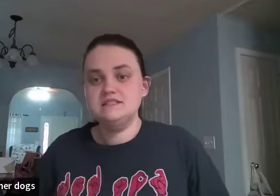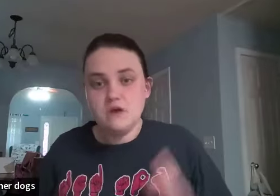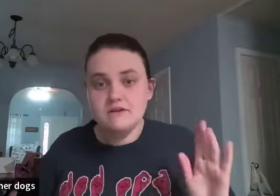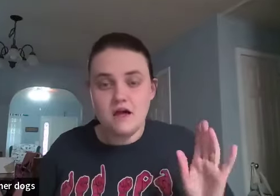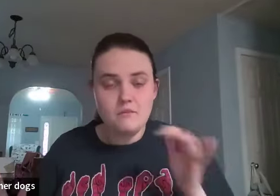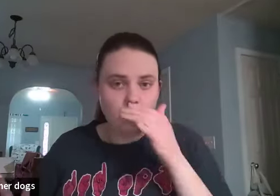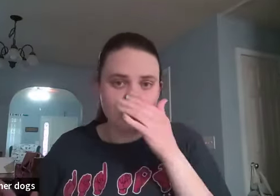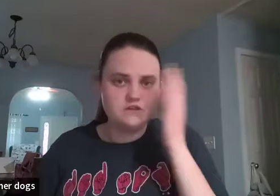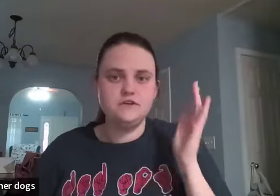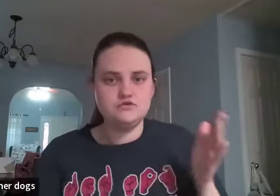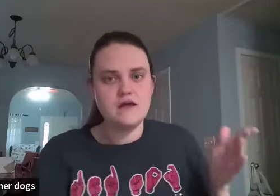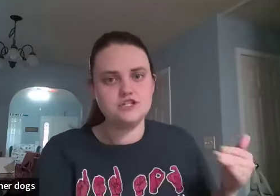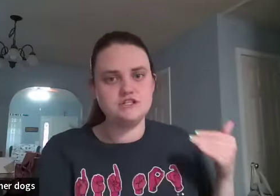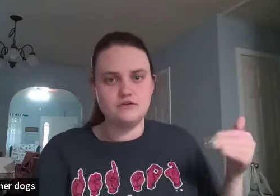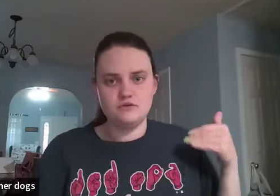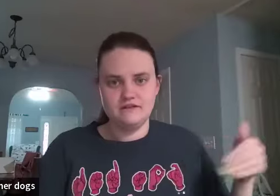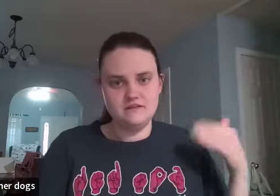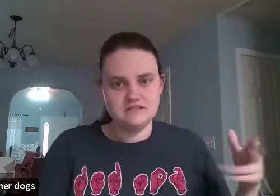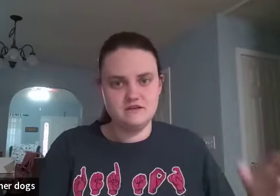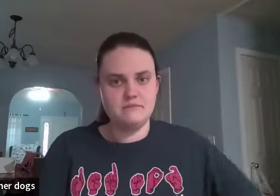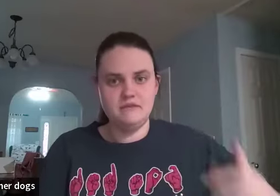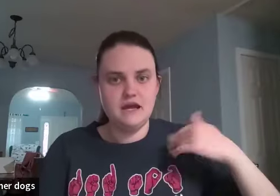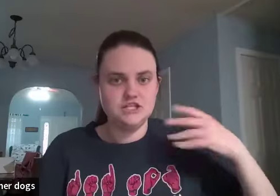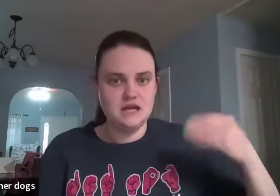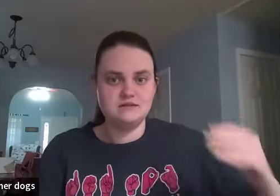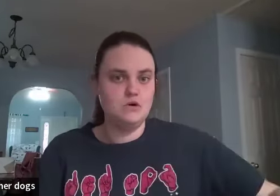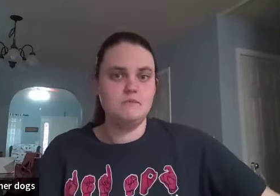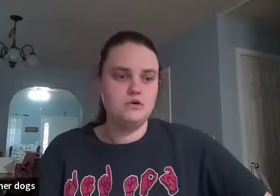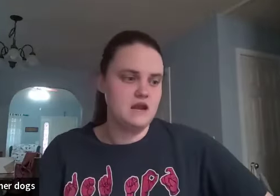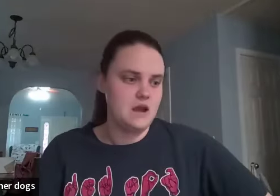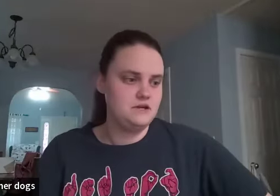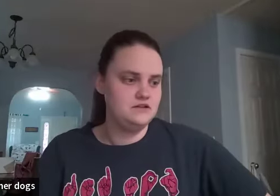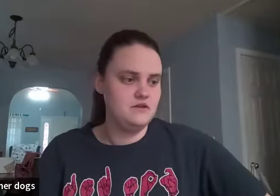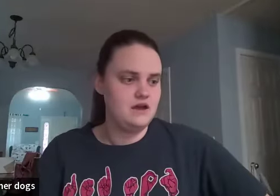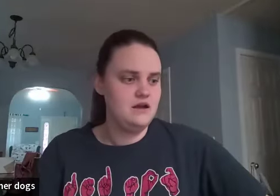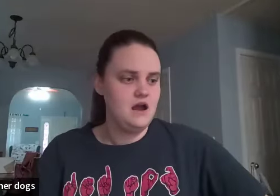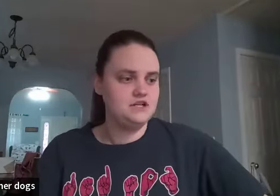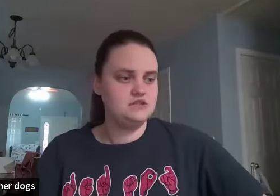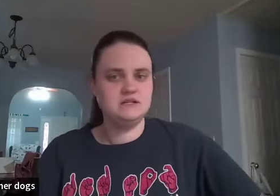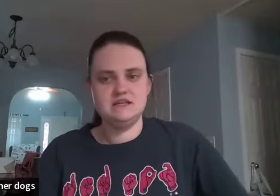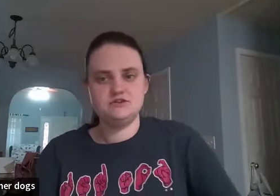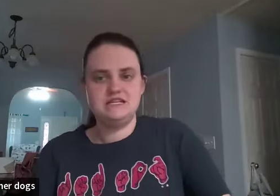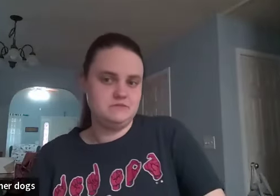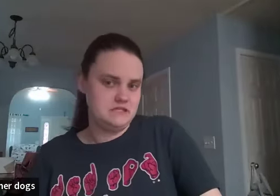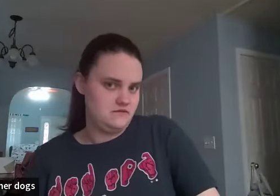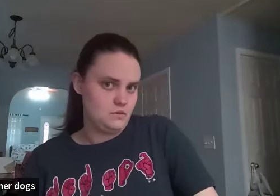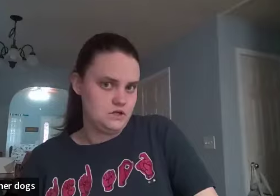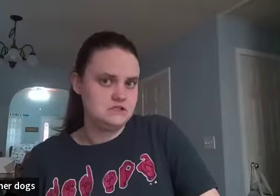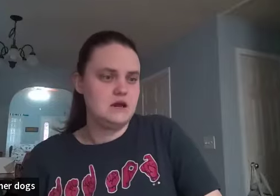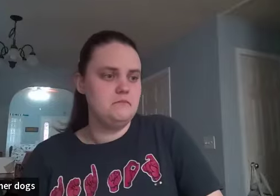I still have a lot more. So if you'd rather just go through like the list of and I just add some more, I'm more than happy to do that. I just want to see if there's any specific ones that